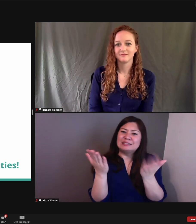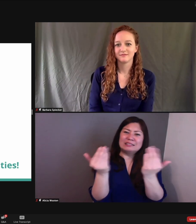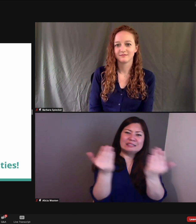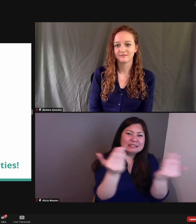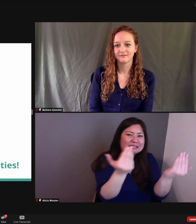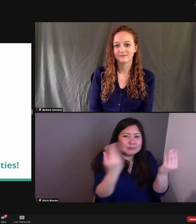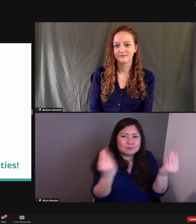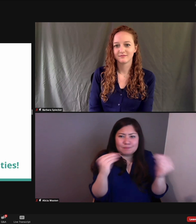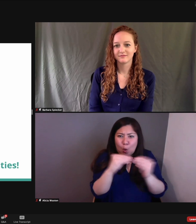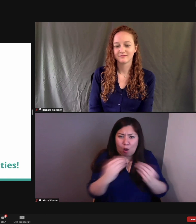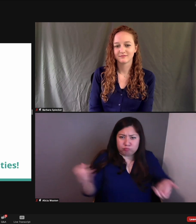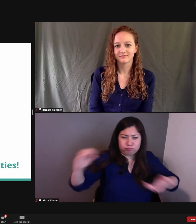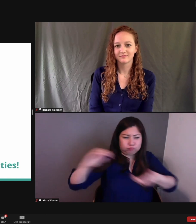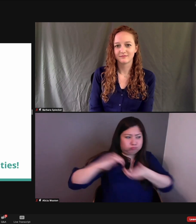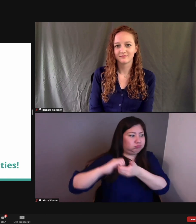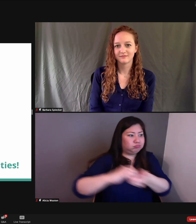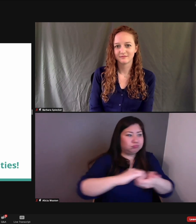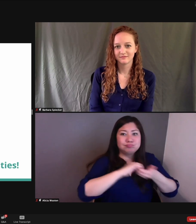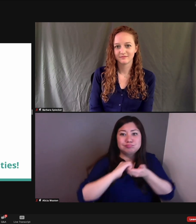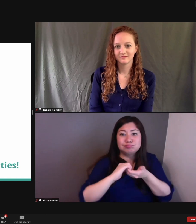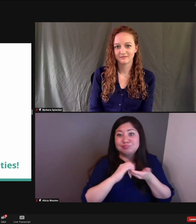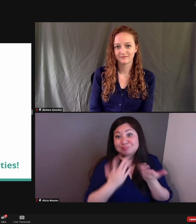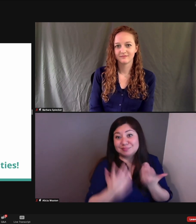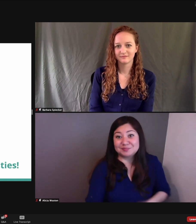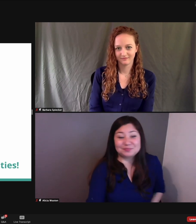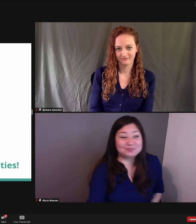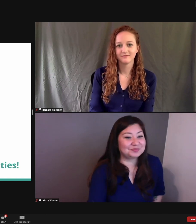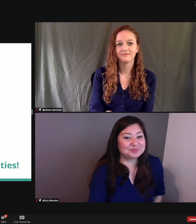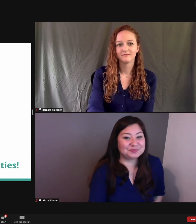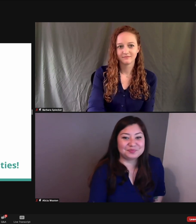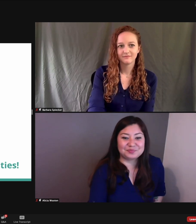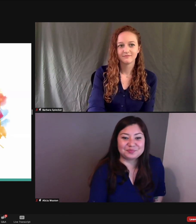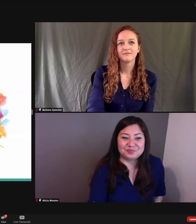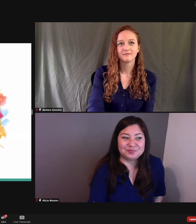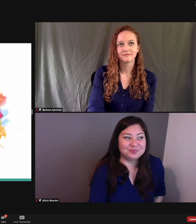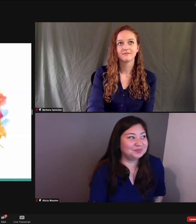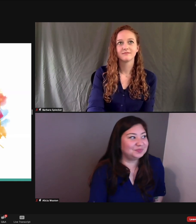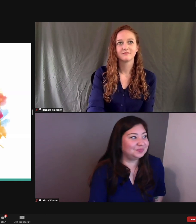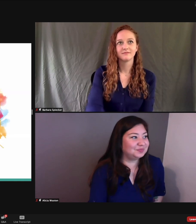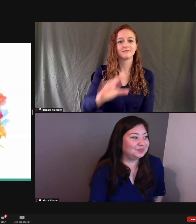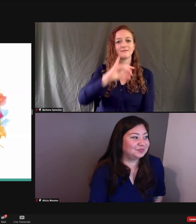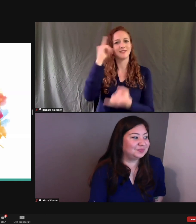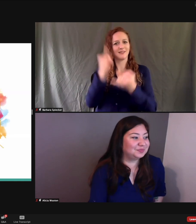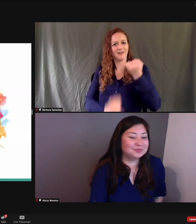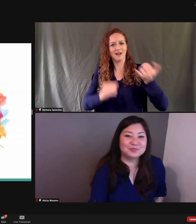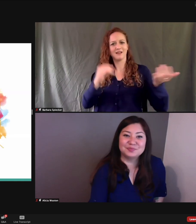themselves and ASL and STEM and what these concepts mean and bring it to the community.